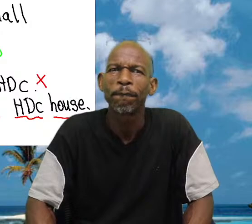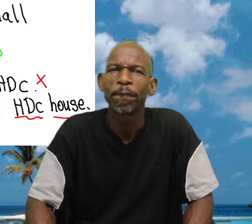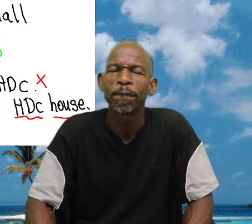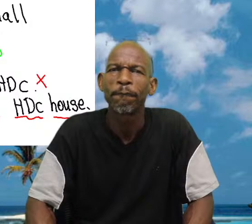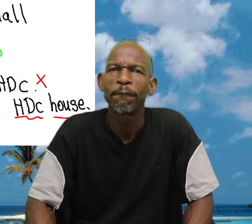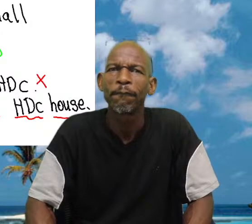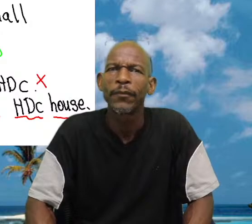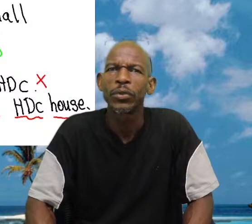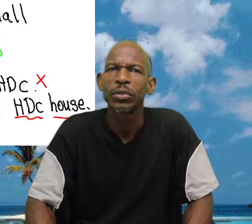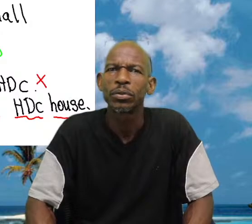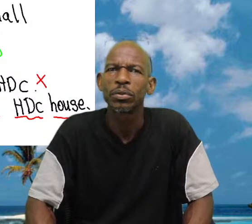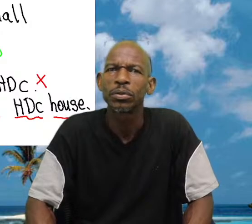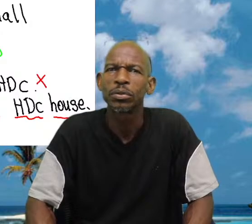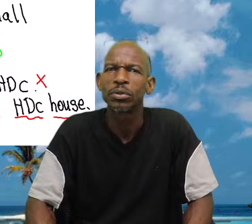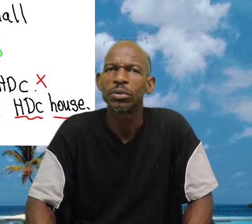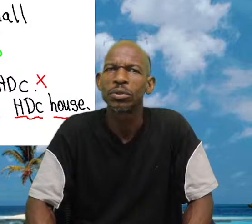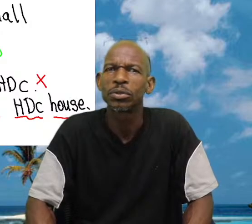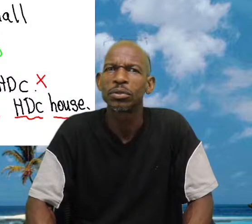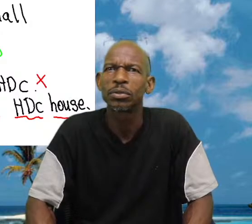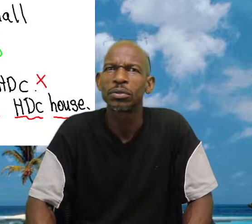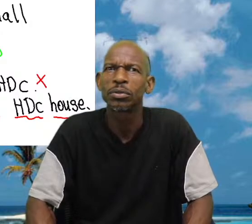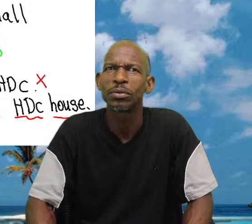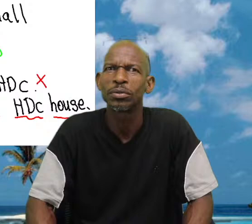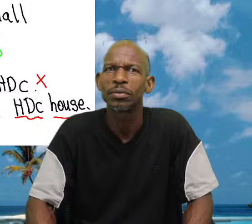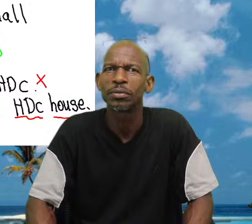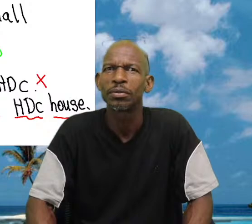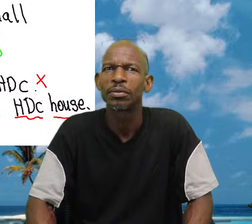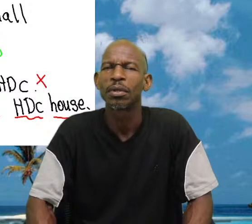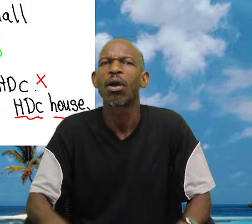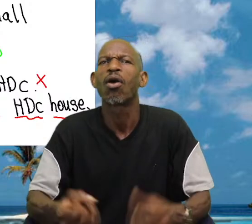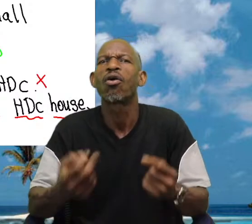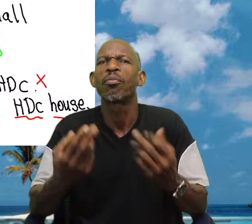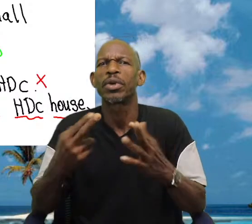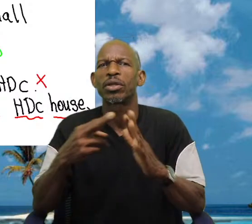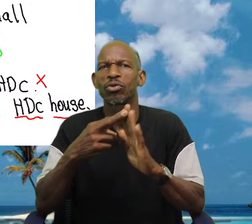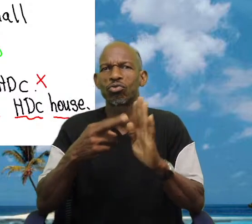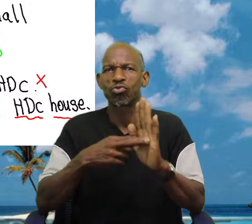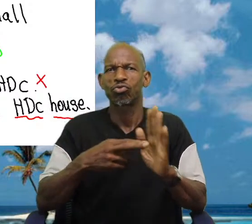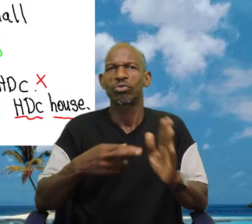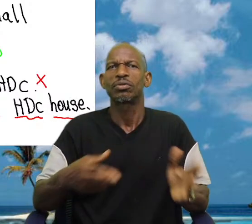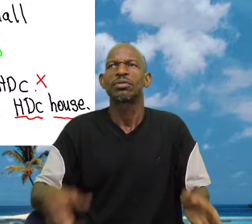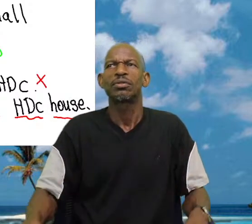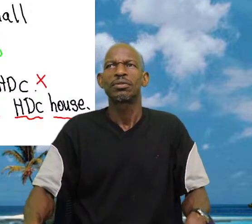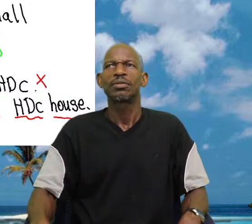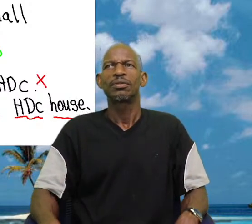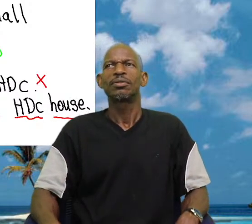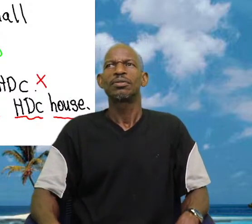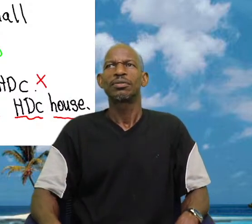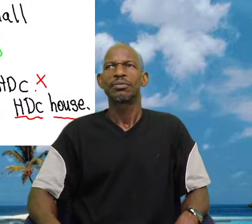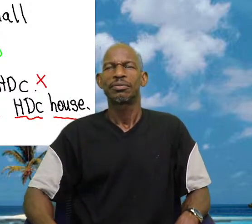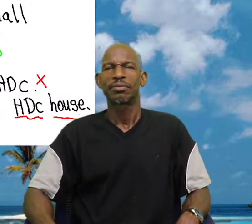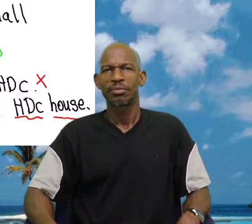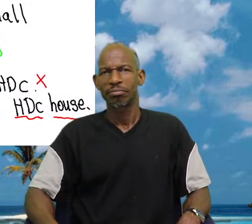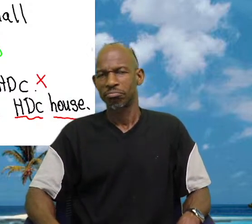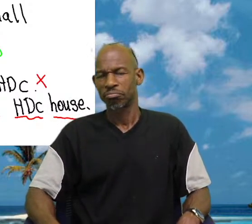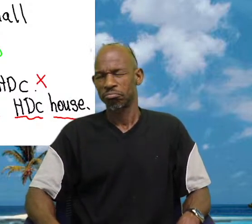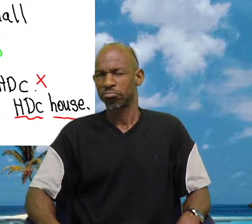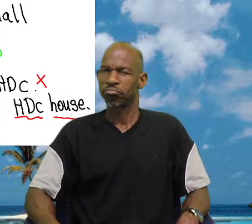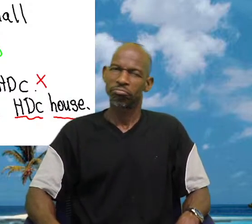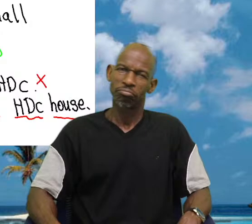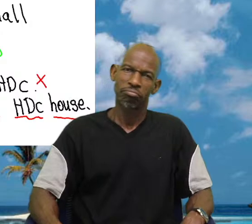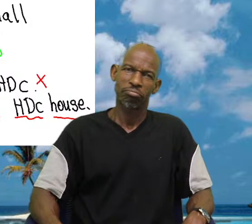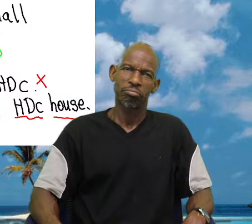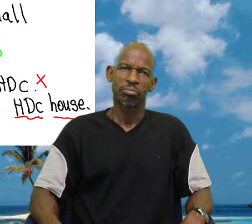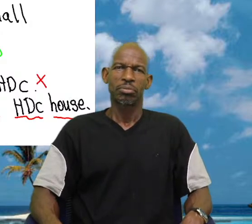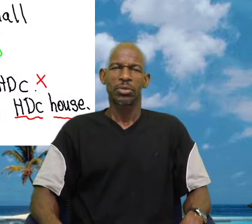rules it have in sentences? Sabriki, rules there may